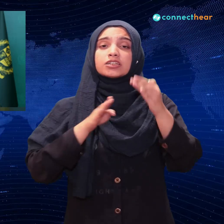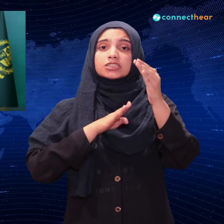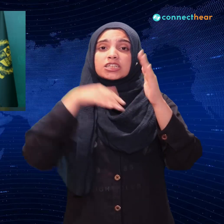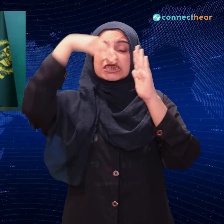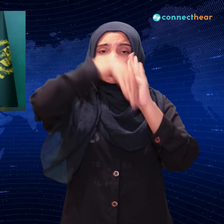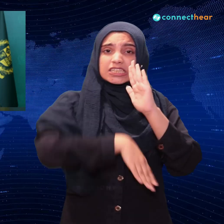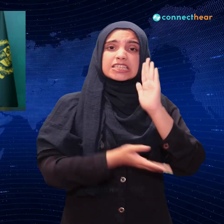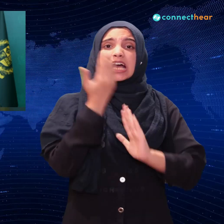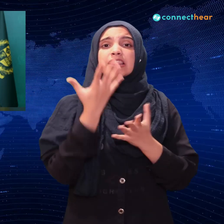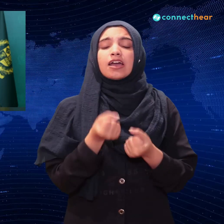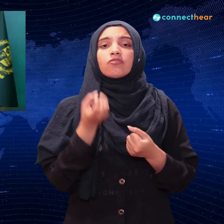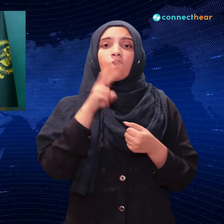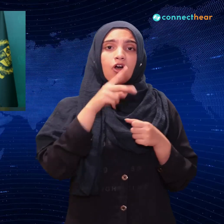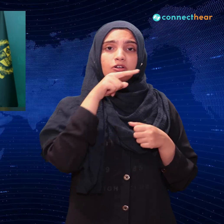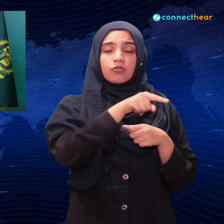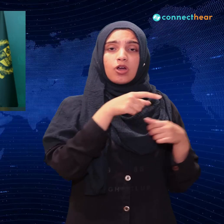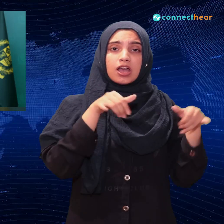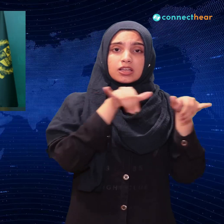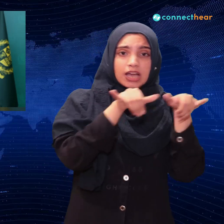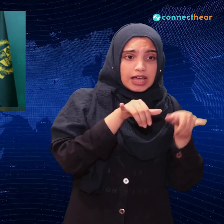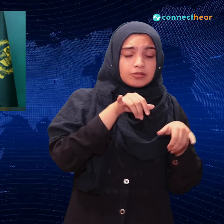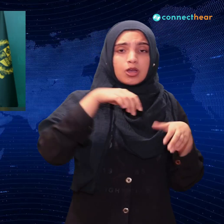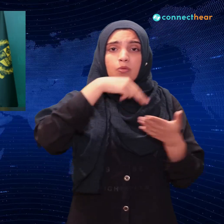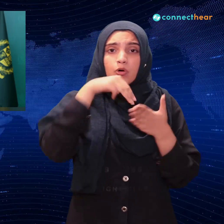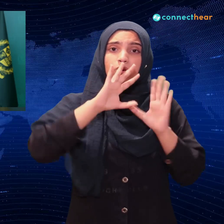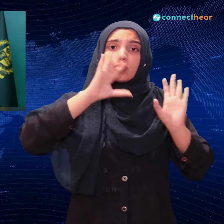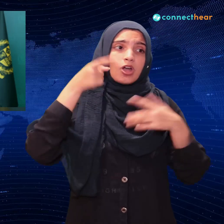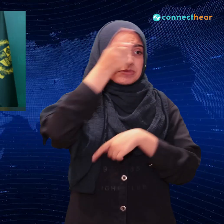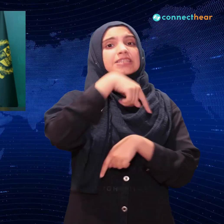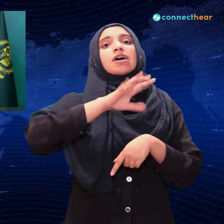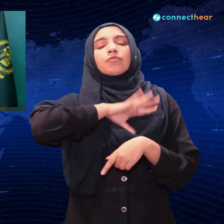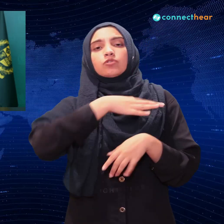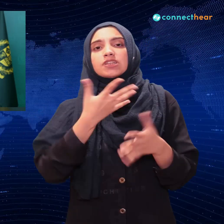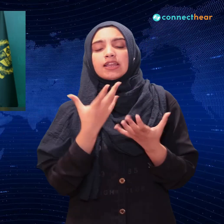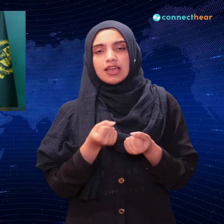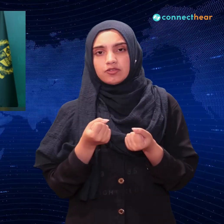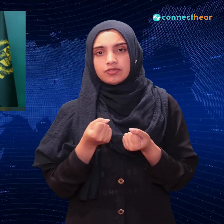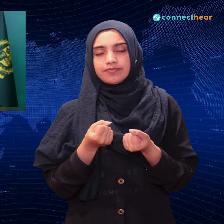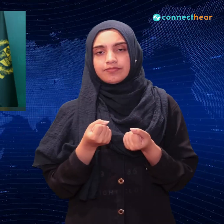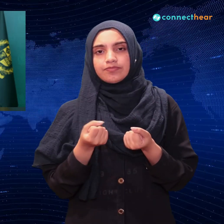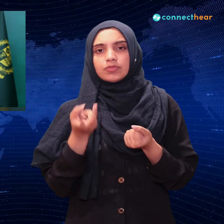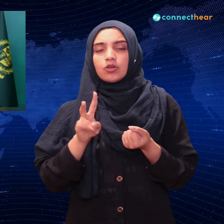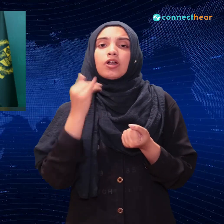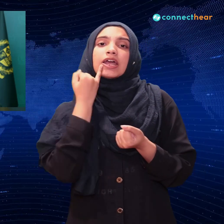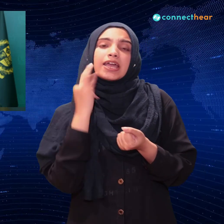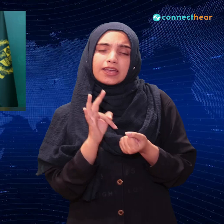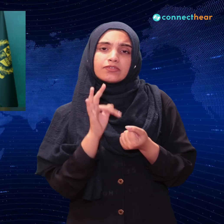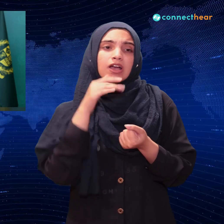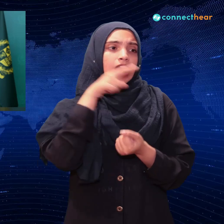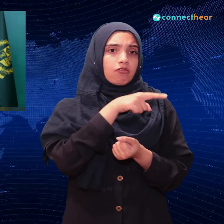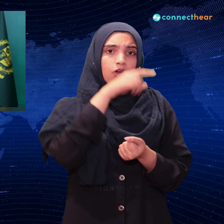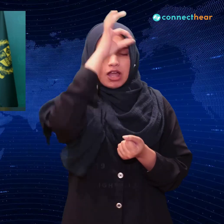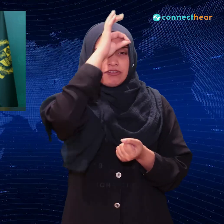the neighbors of Afghanistan, but it will have repercussions everywhere if a destabilized, a